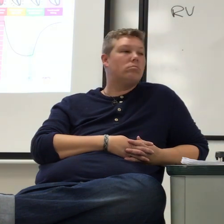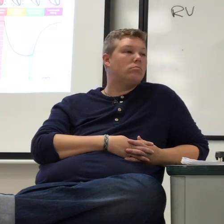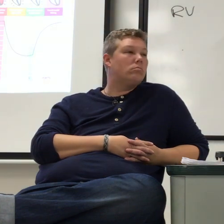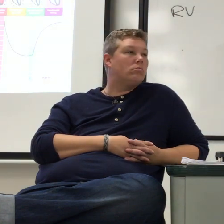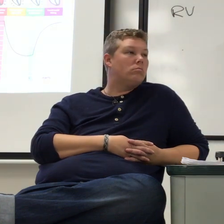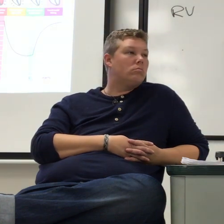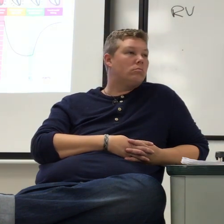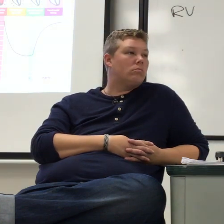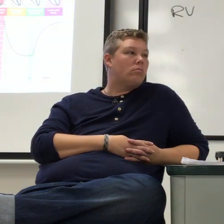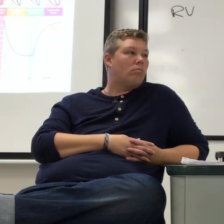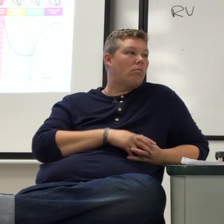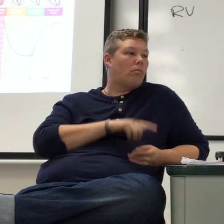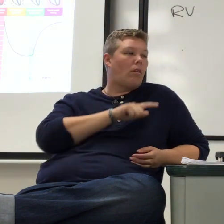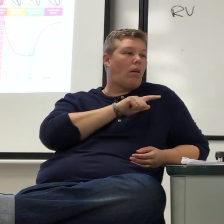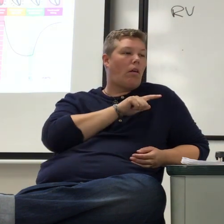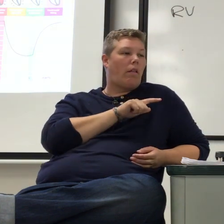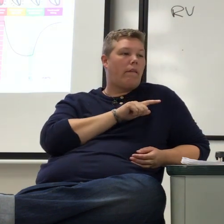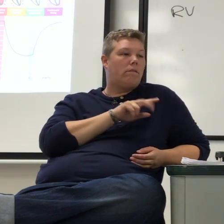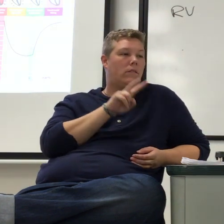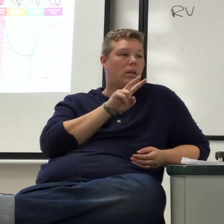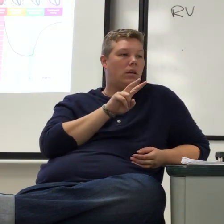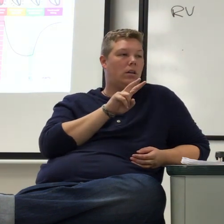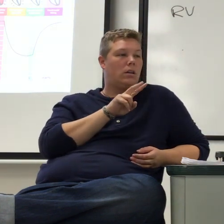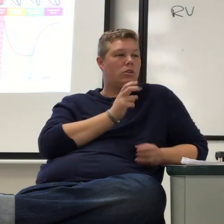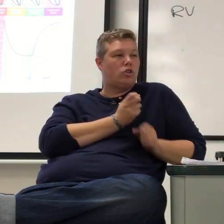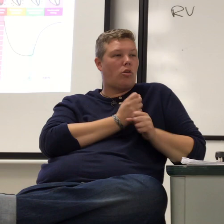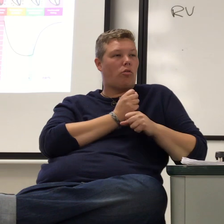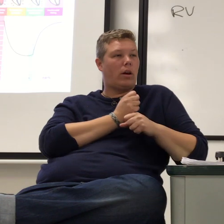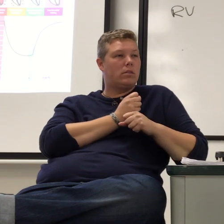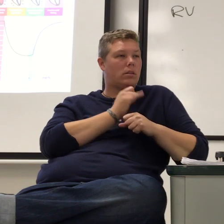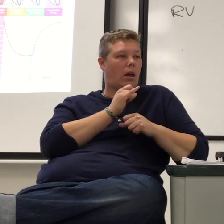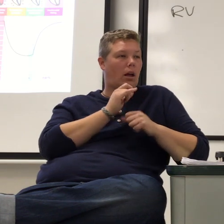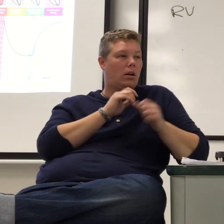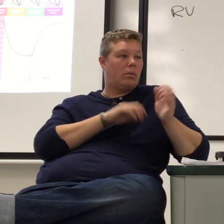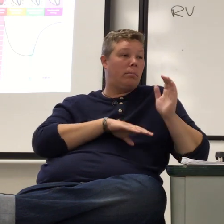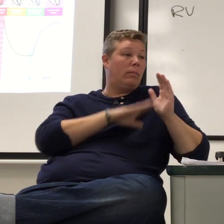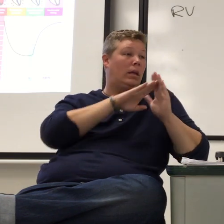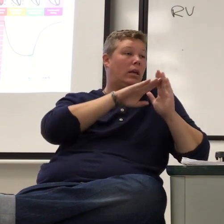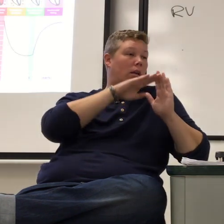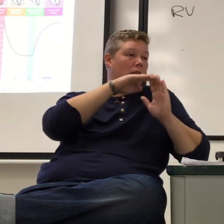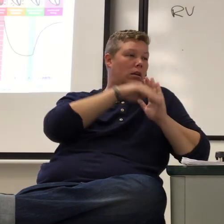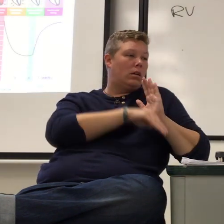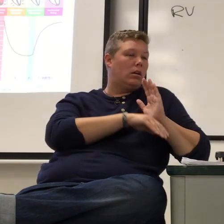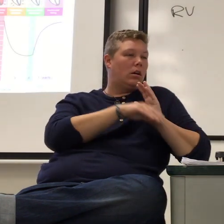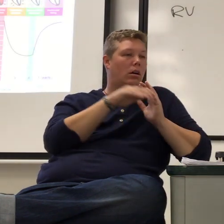The LV generates a peak pressure of something like, it got up to 120,